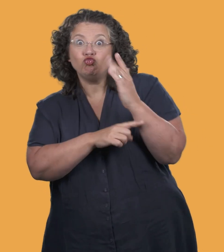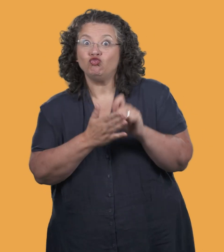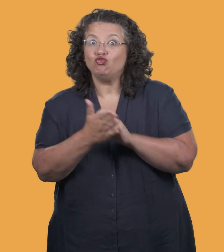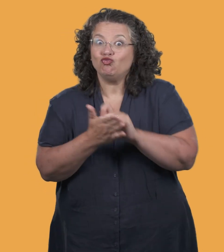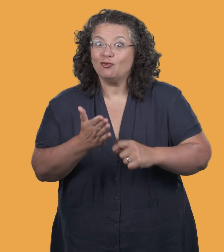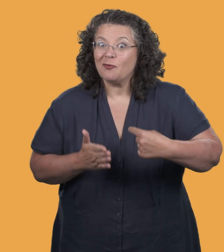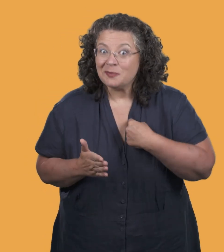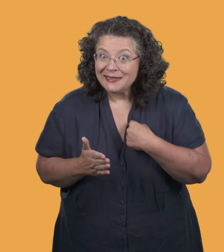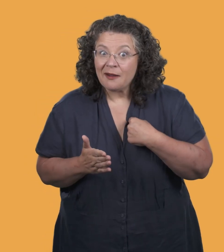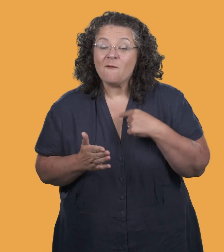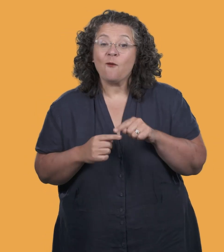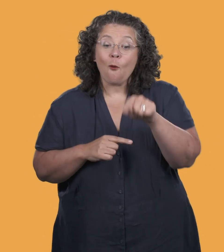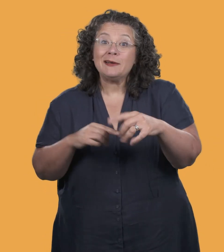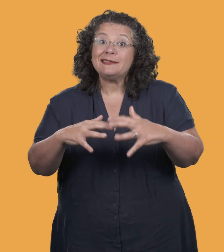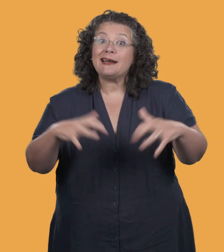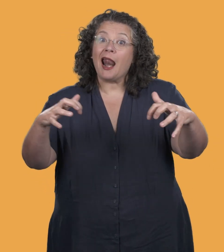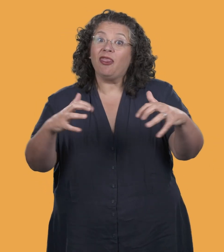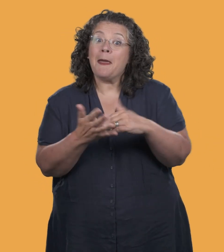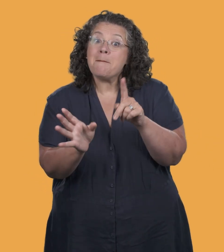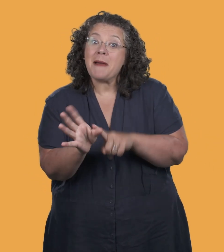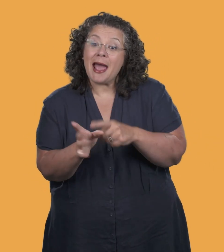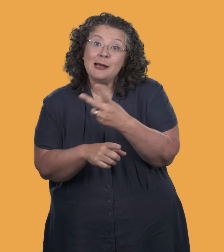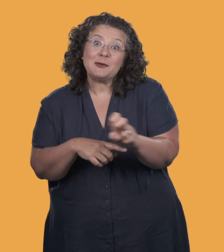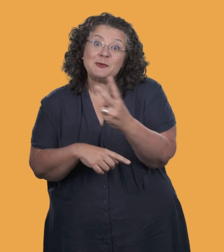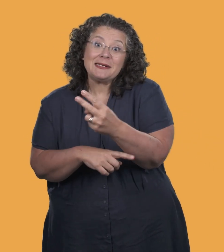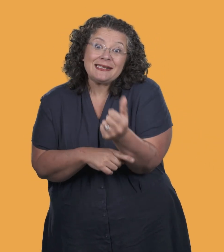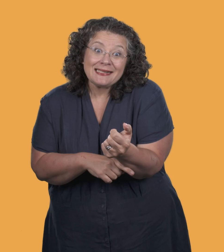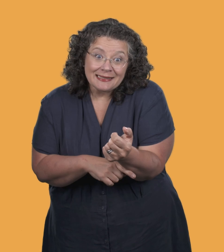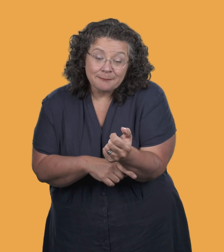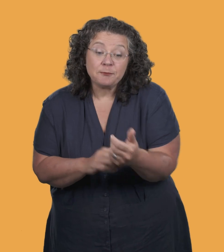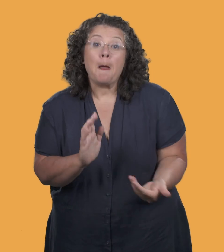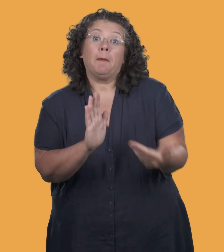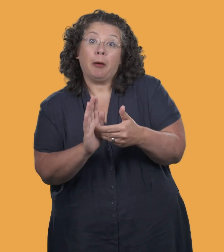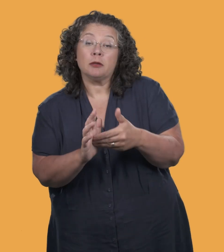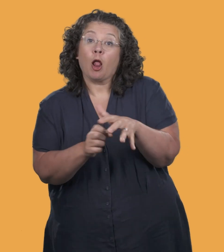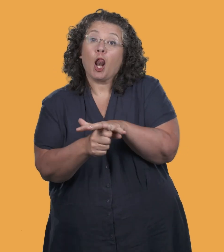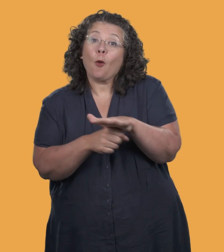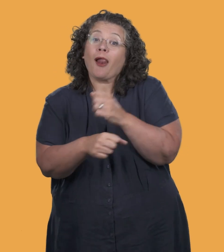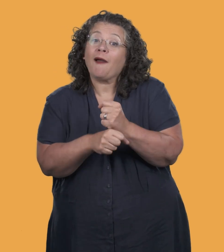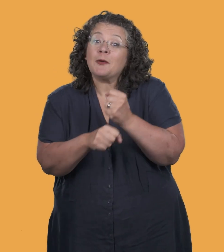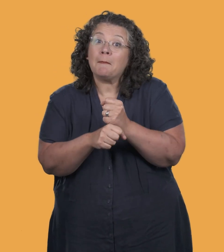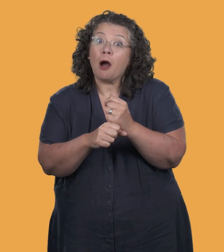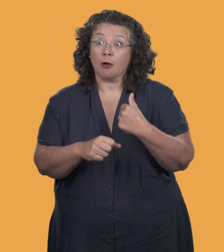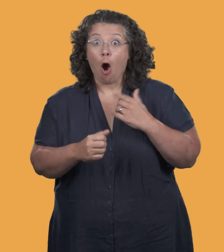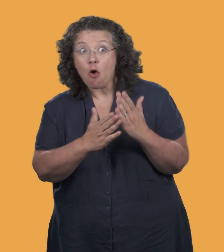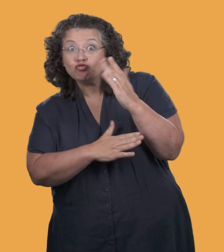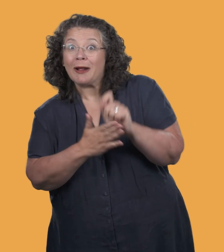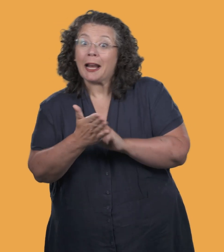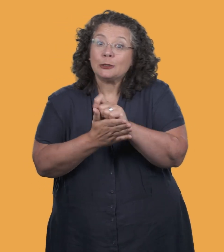standing in the Senedd in May 2026 and the local government elections in